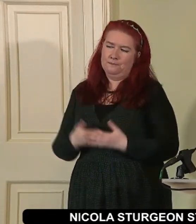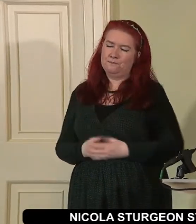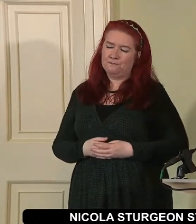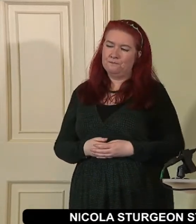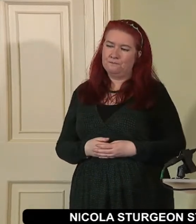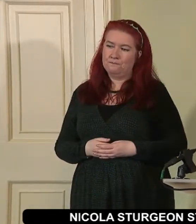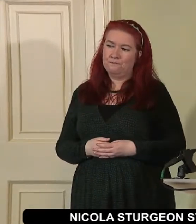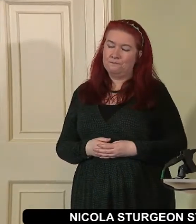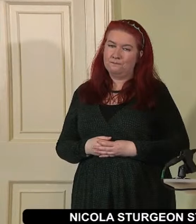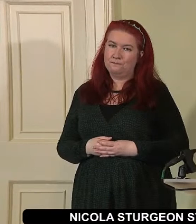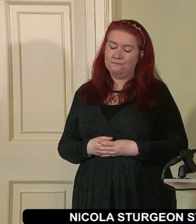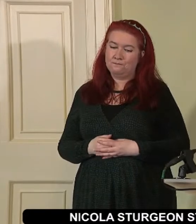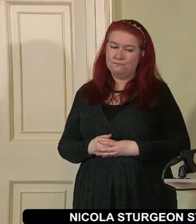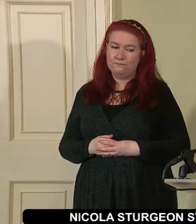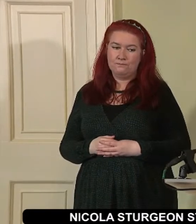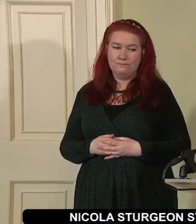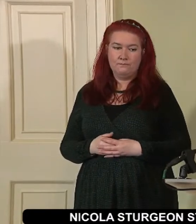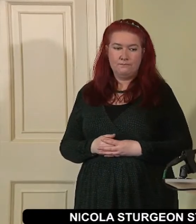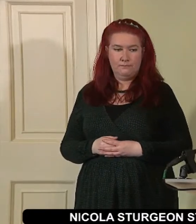of today.